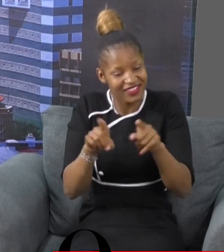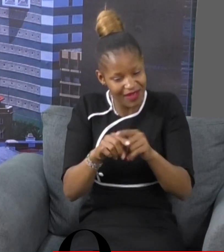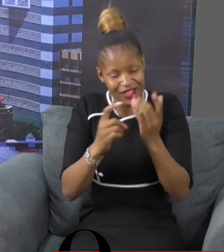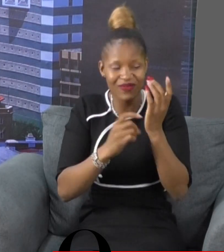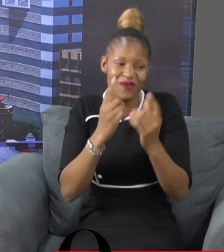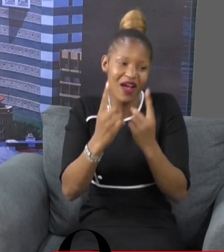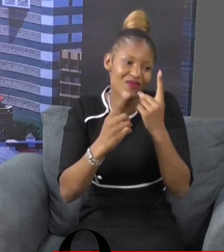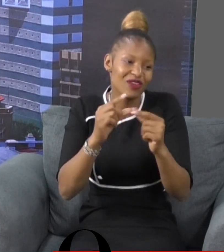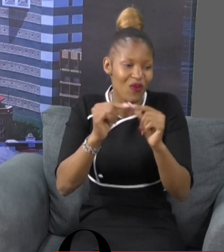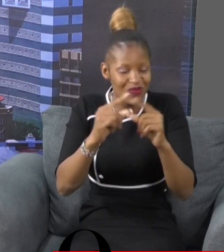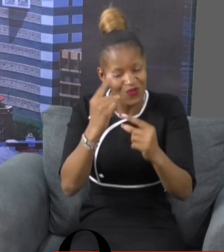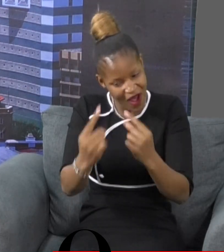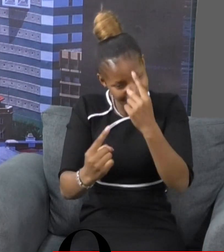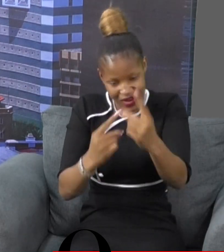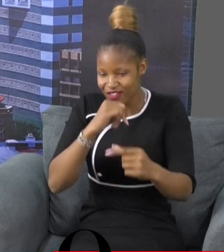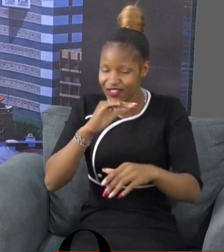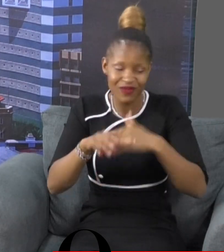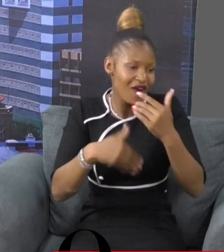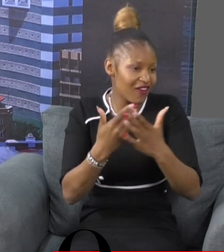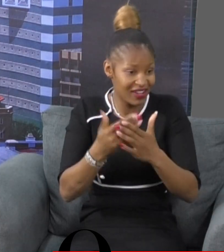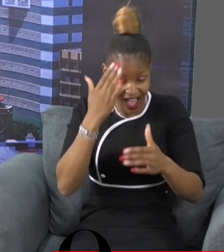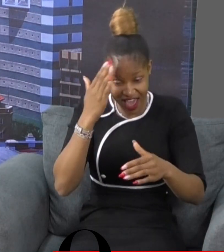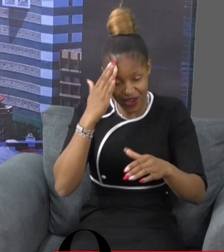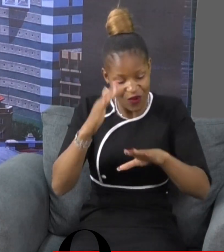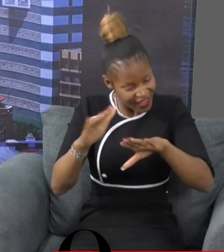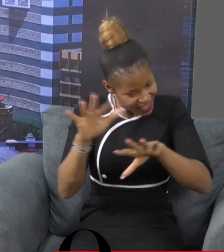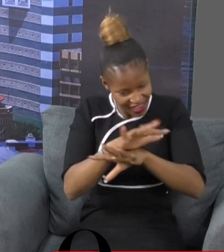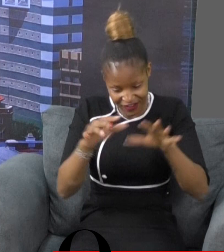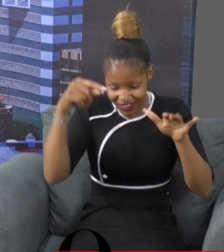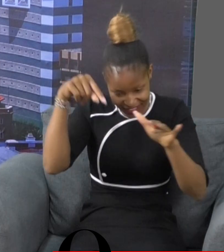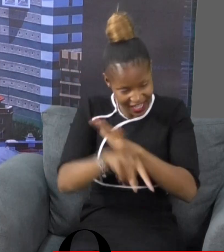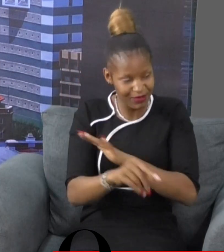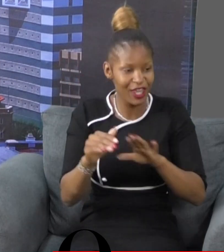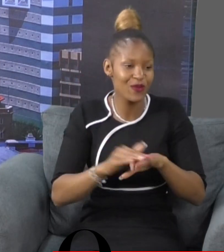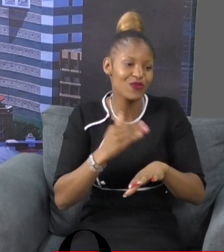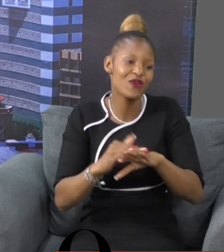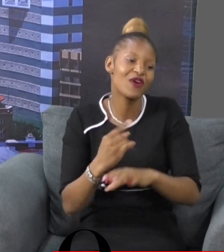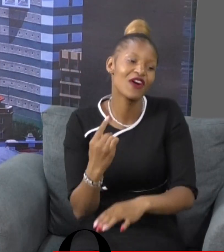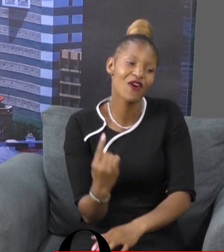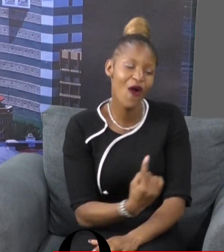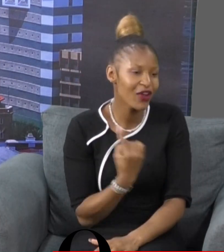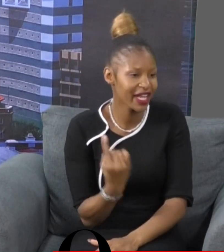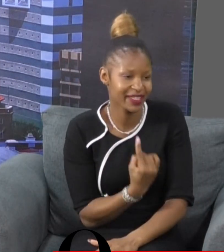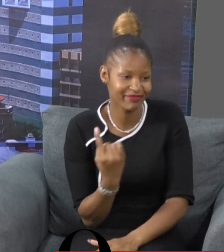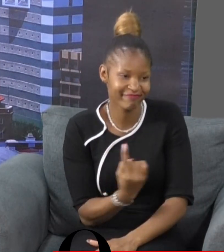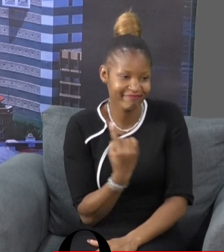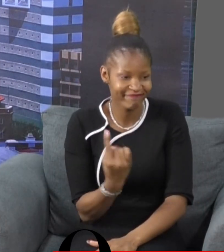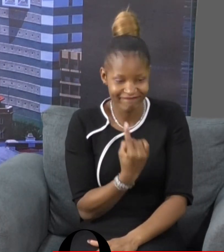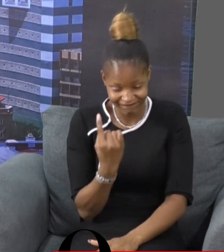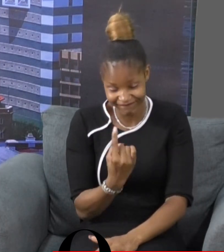Kikuyu language. I know Kikuyu language words, but I don't know it deeply. But I can